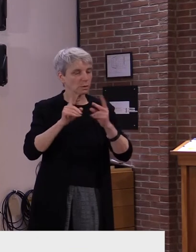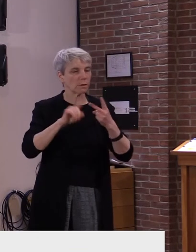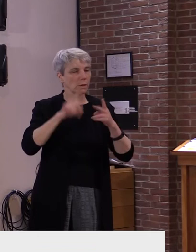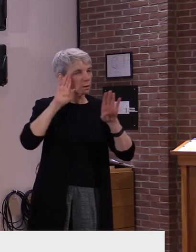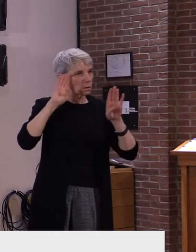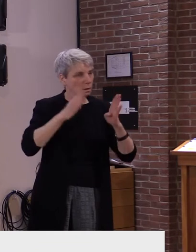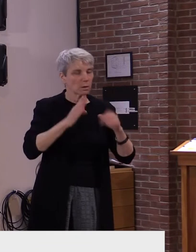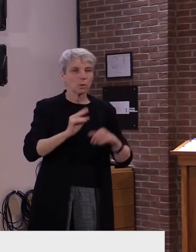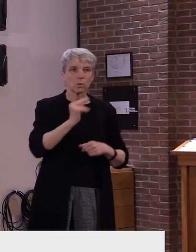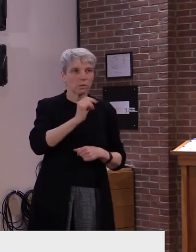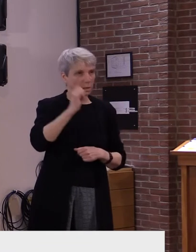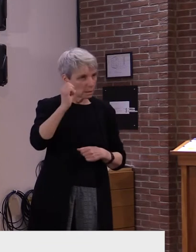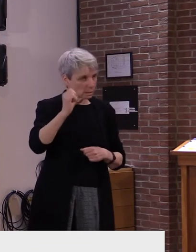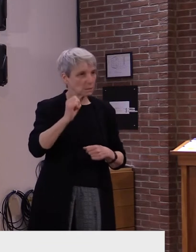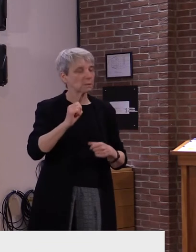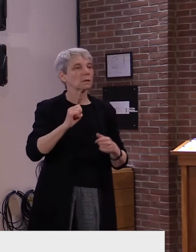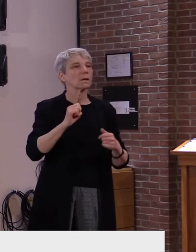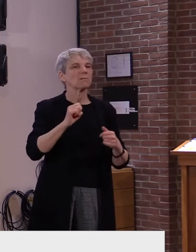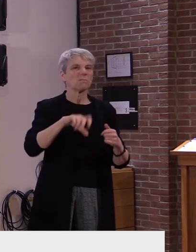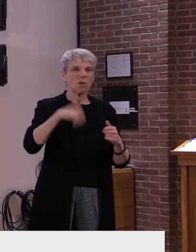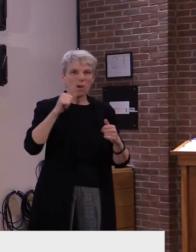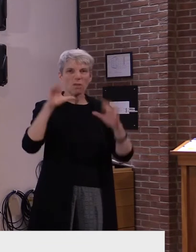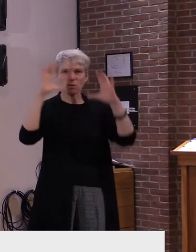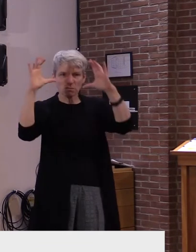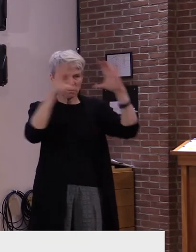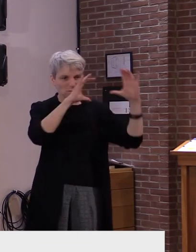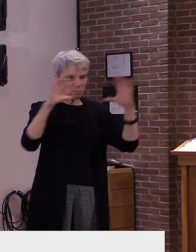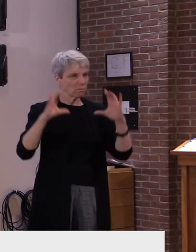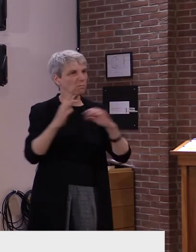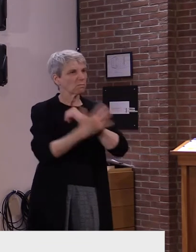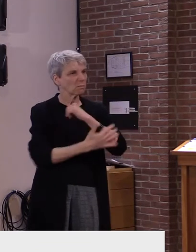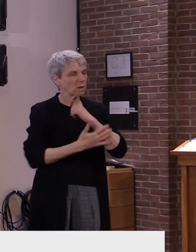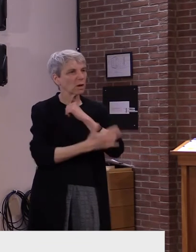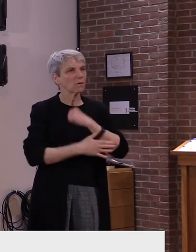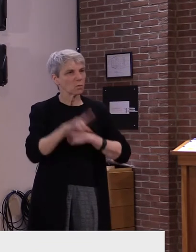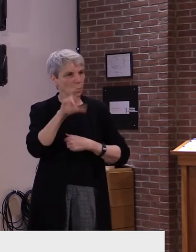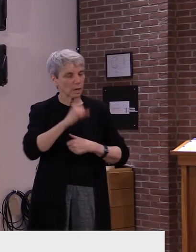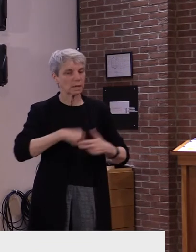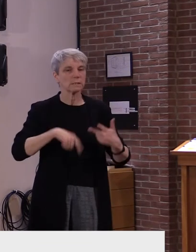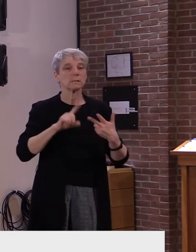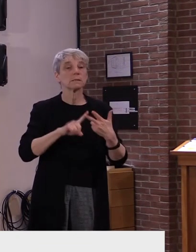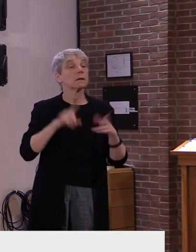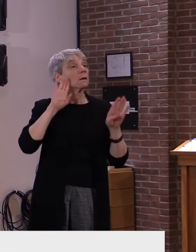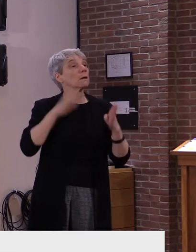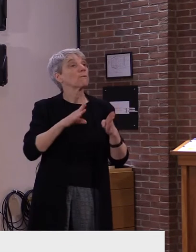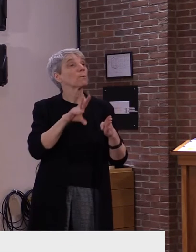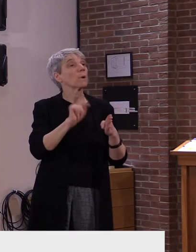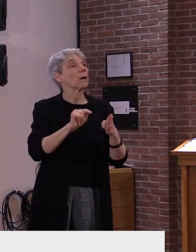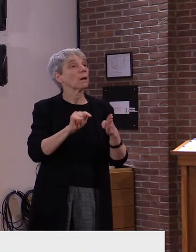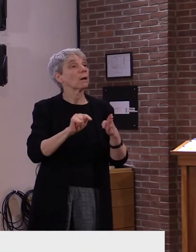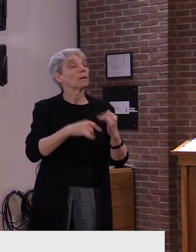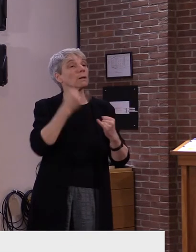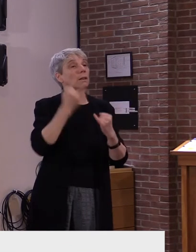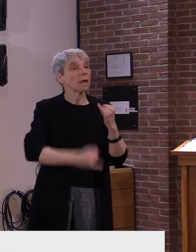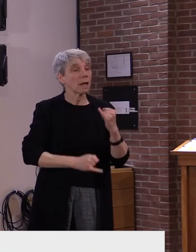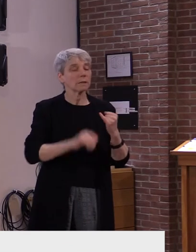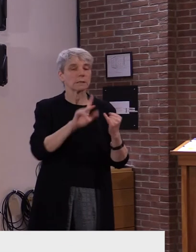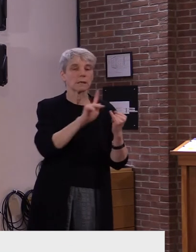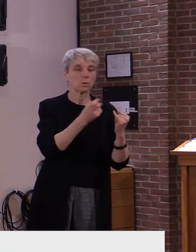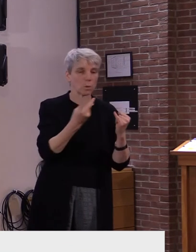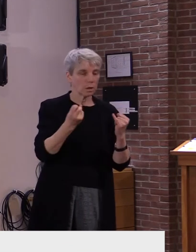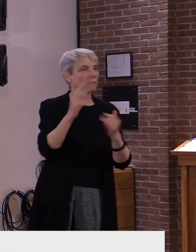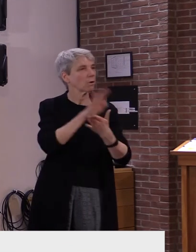data some vermont data and then ending with an update on higher ed and k-12 as you can see from the first